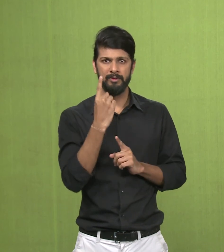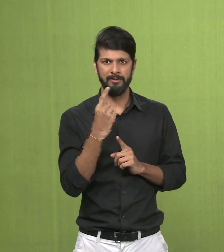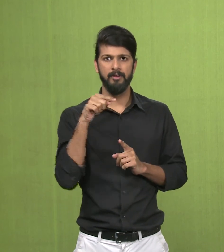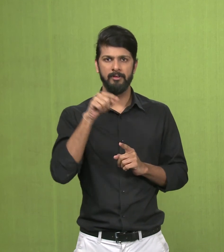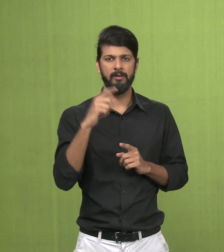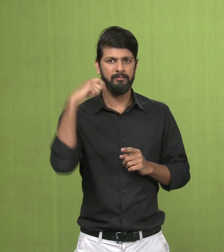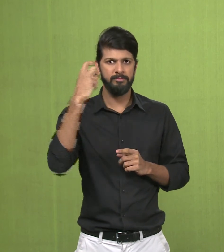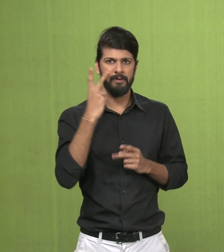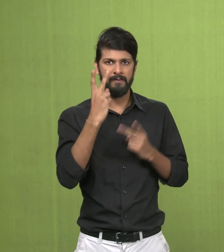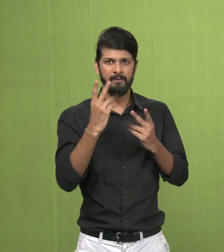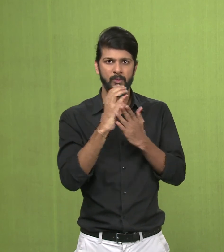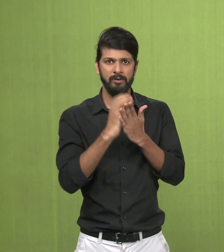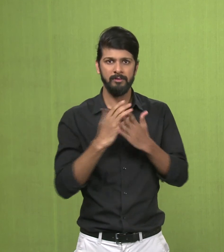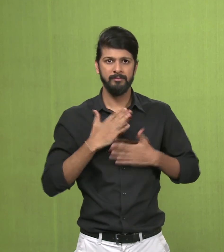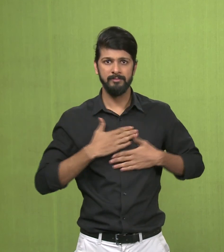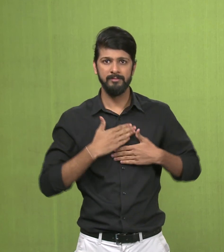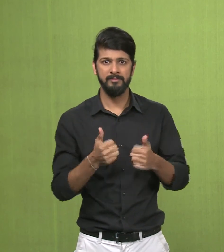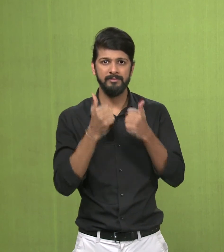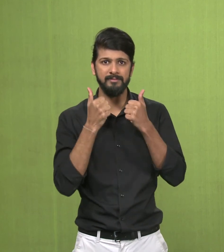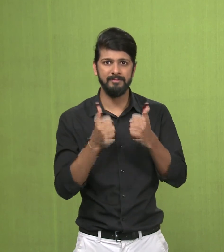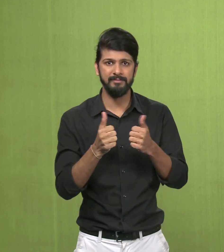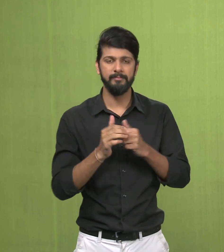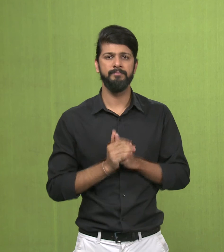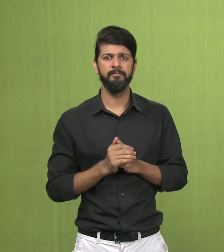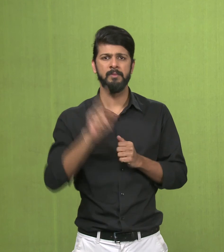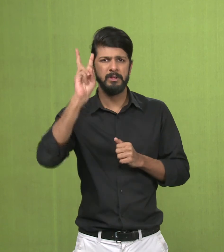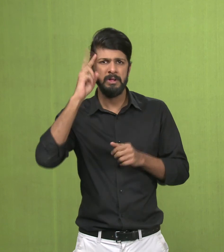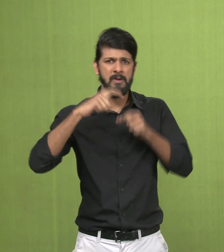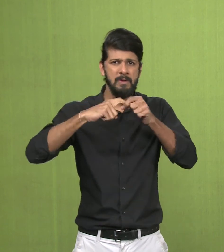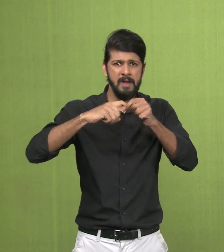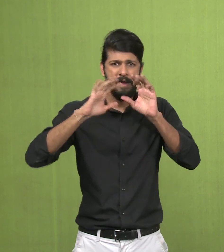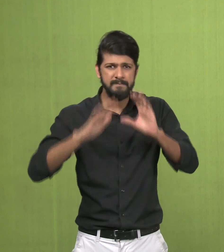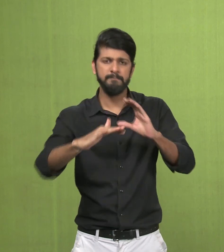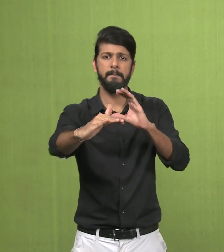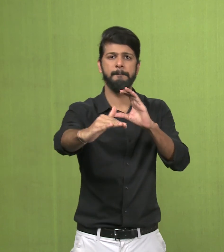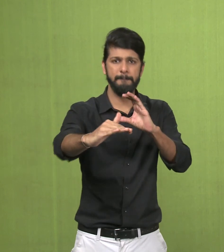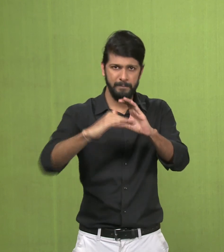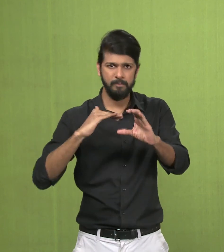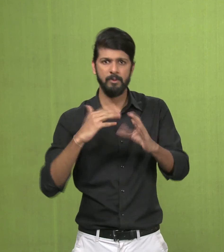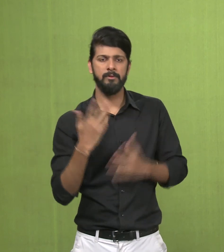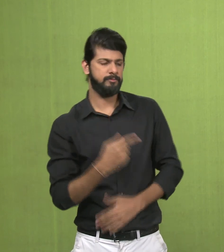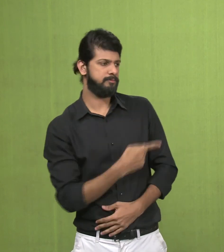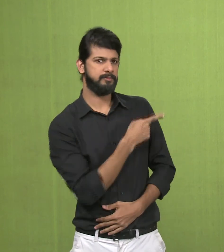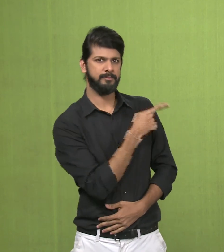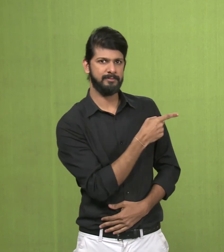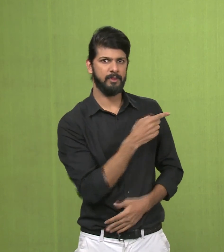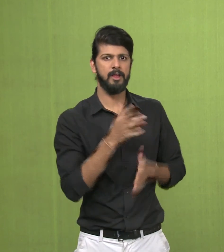I hope you enjoyed watching part 1 of the lesson and will watch all the following videos. If you have any queries, you can email us